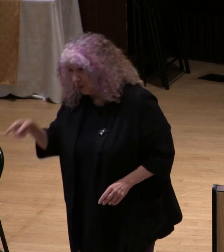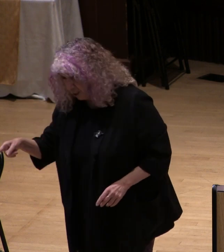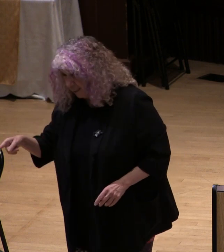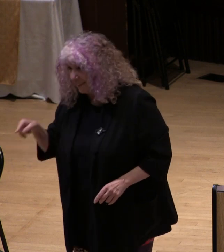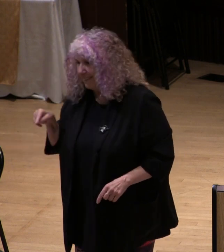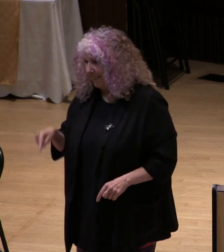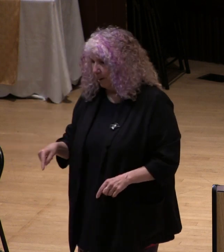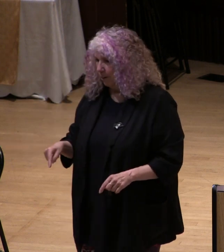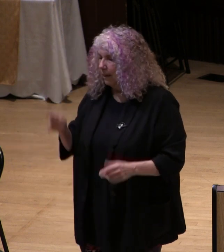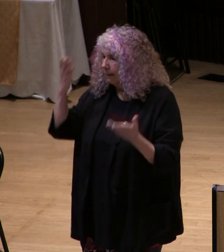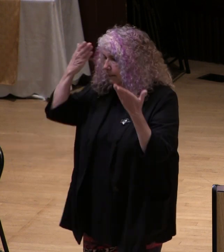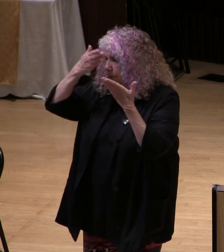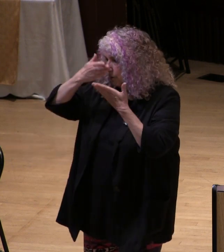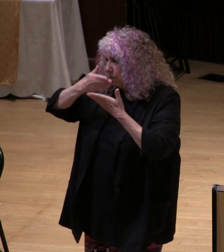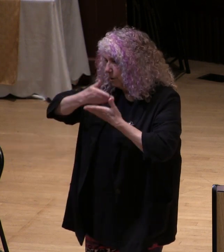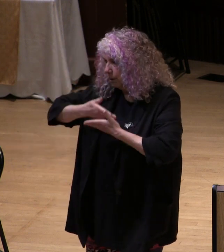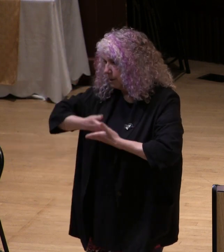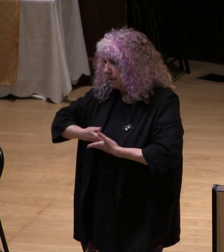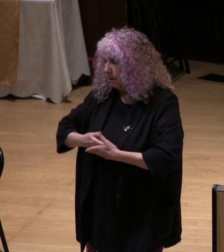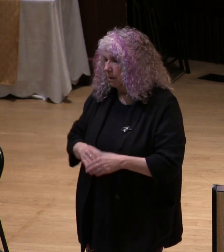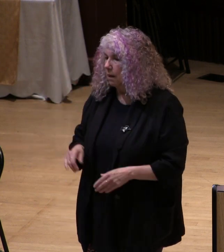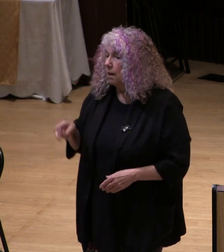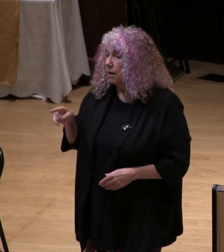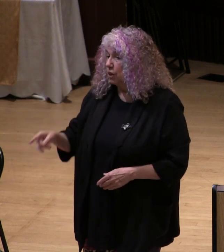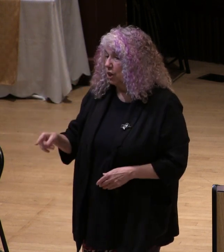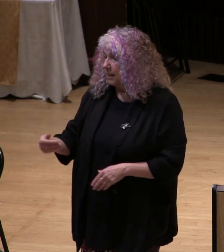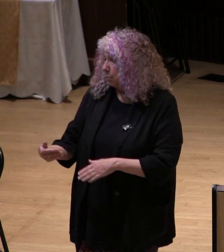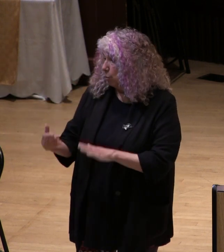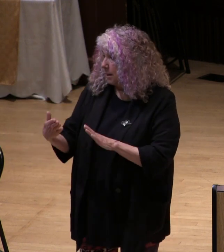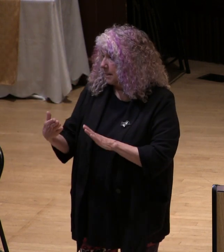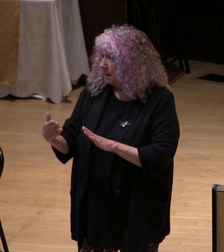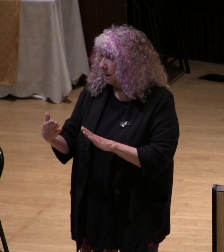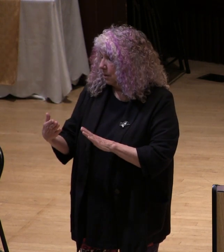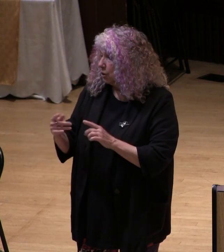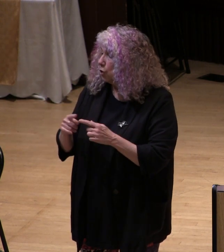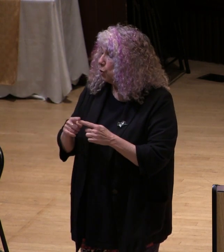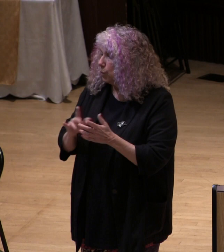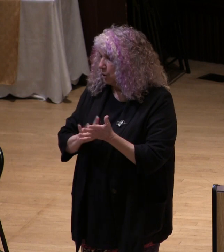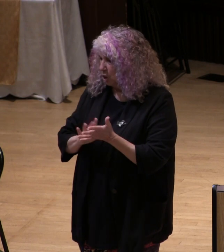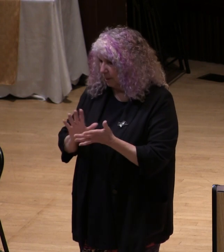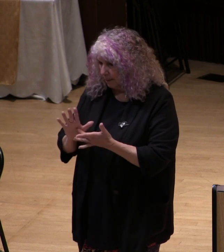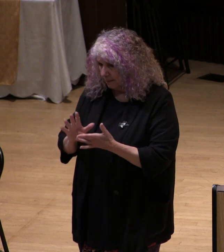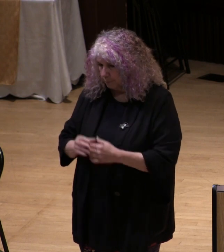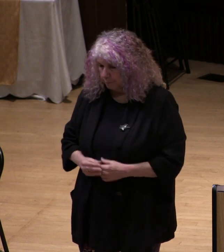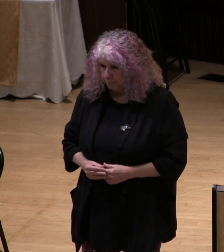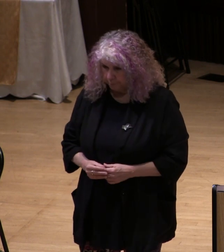is there in the darkness. She is present to Jesus.